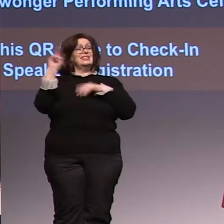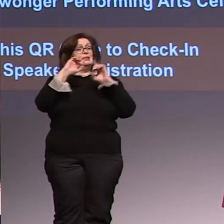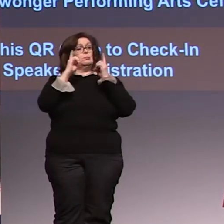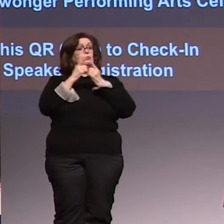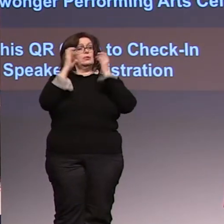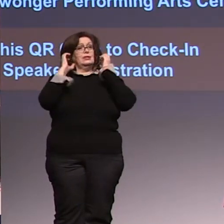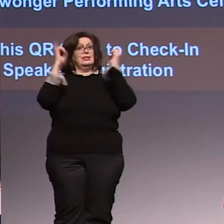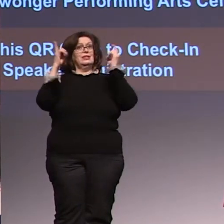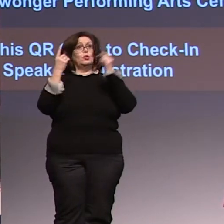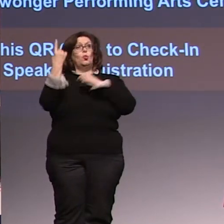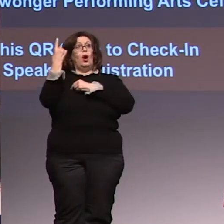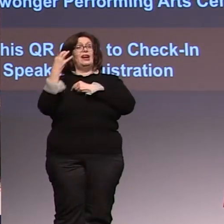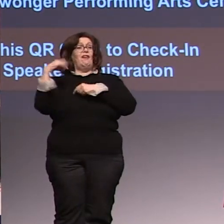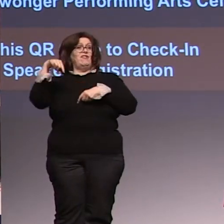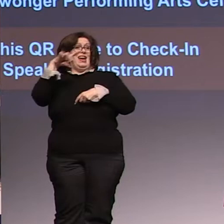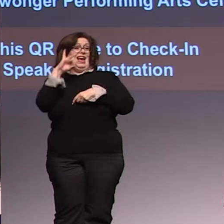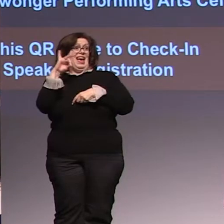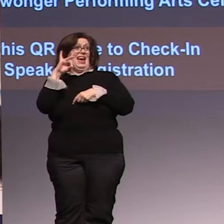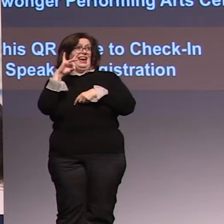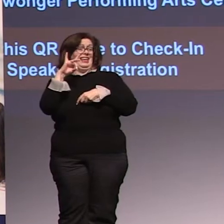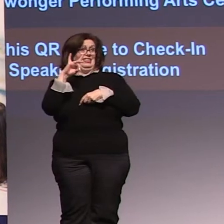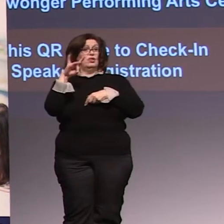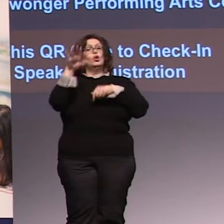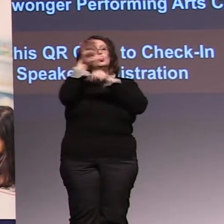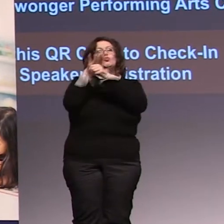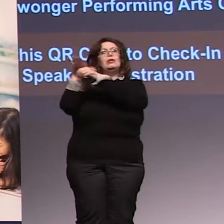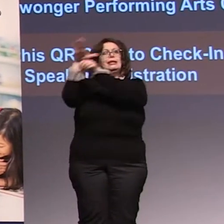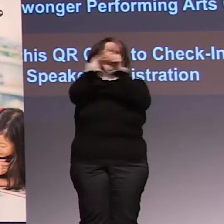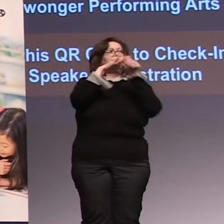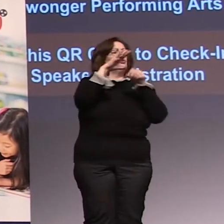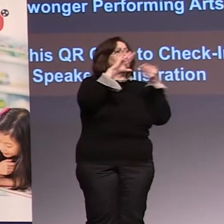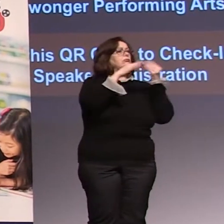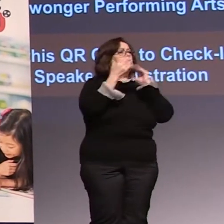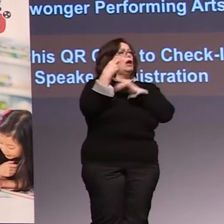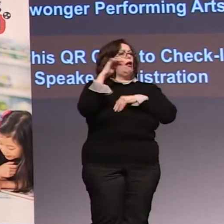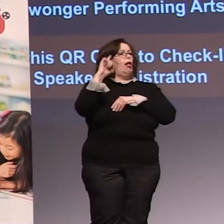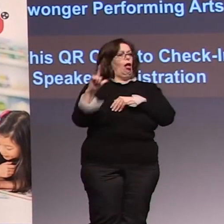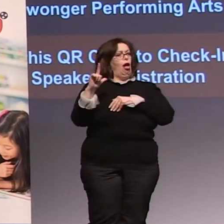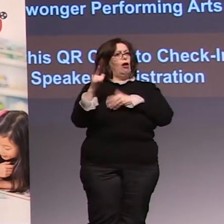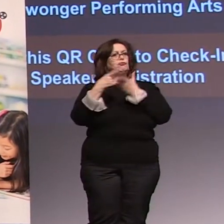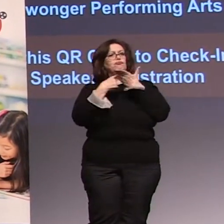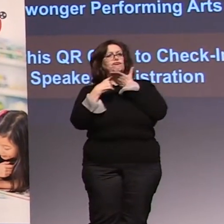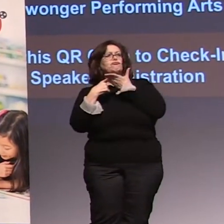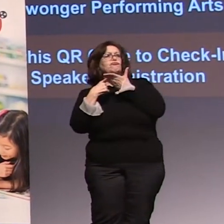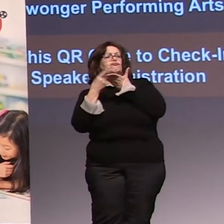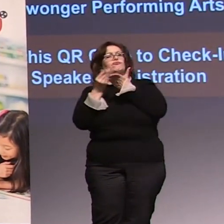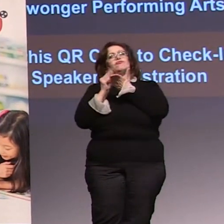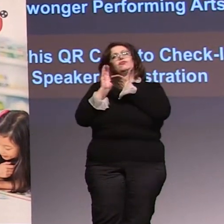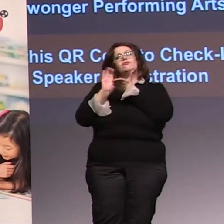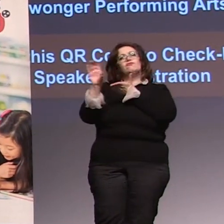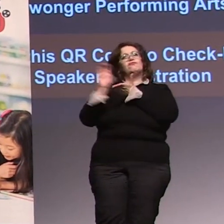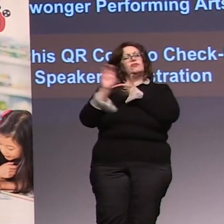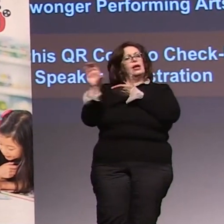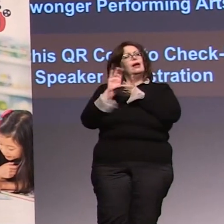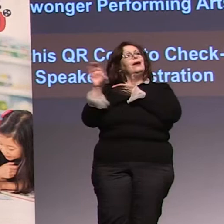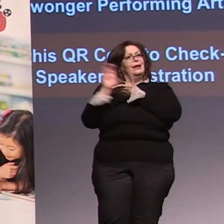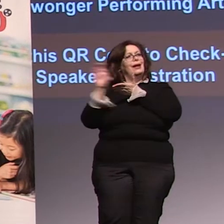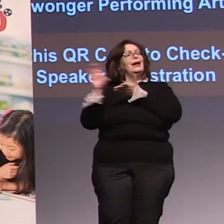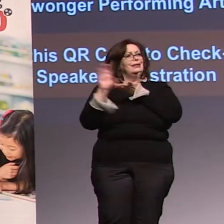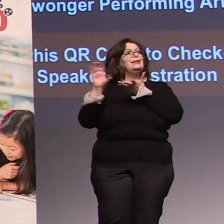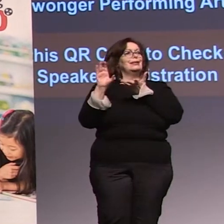part of one of eight regional town halls that we are doing to talk about public education funding and public school students here in the state of